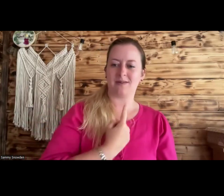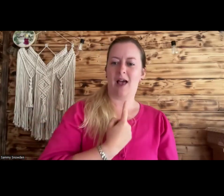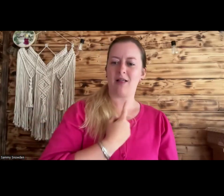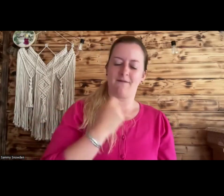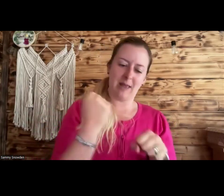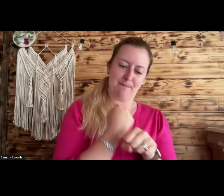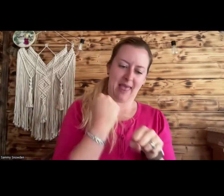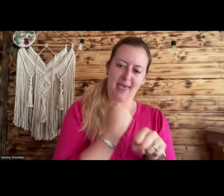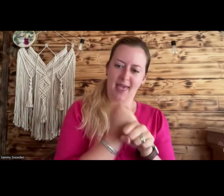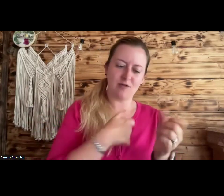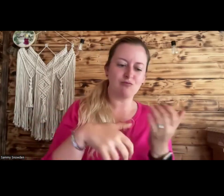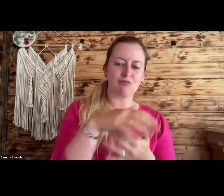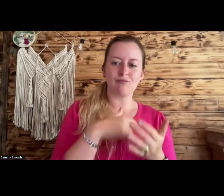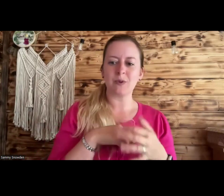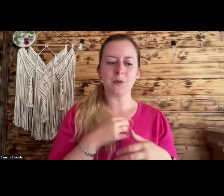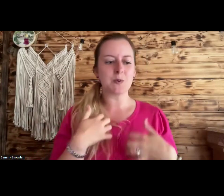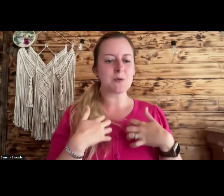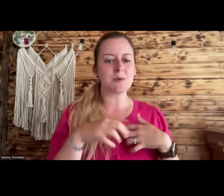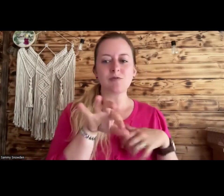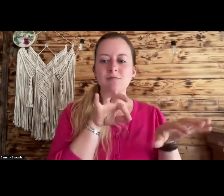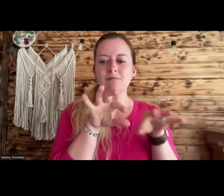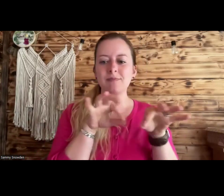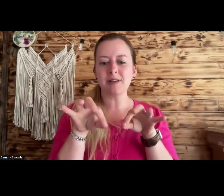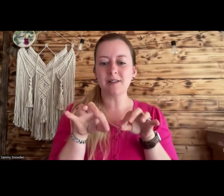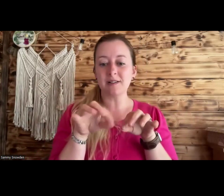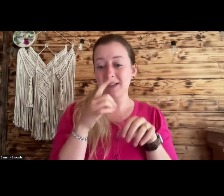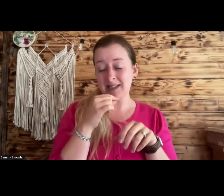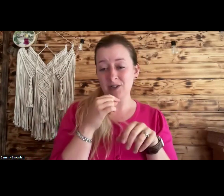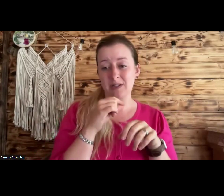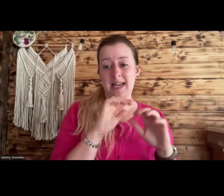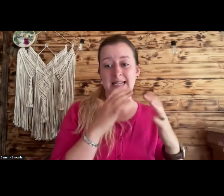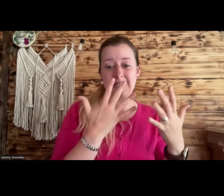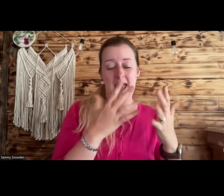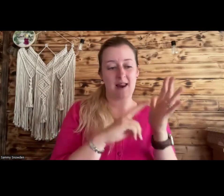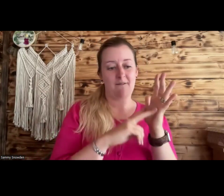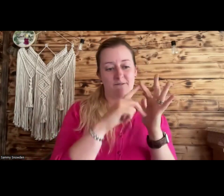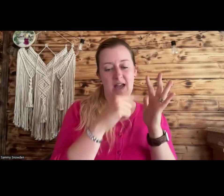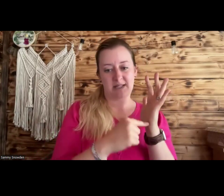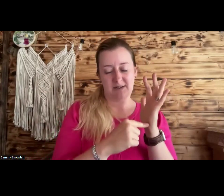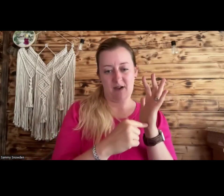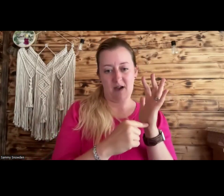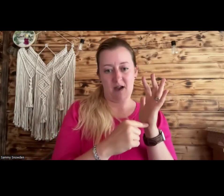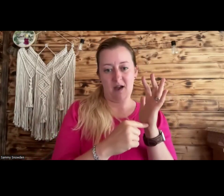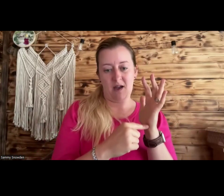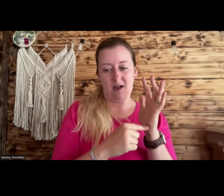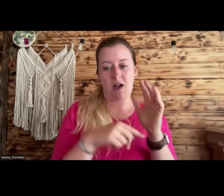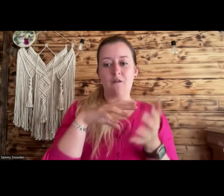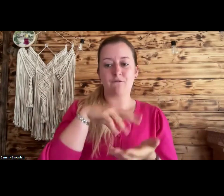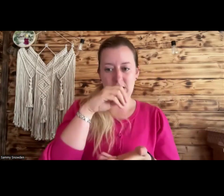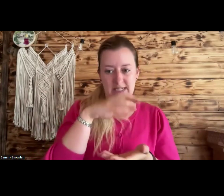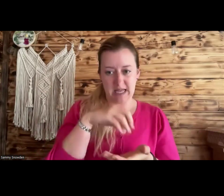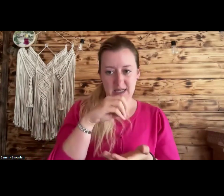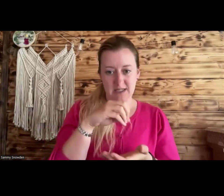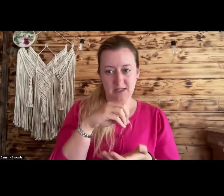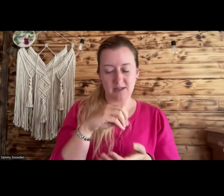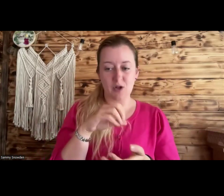we're going to put 10 drops of vetiver, frankincense, wild orange, and peppermint.